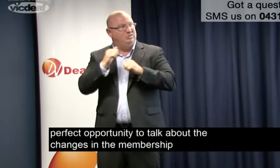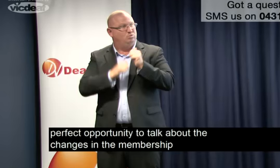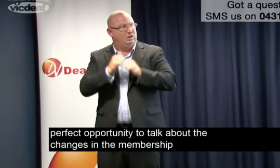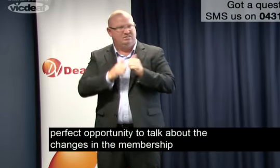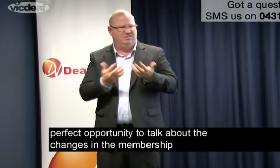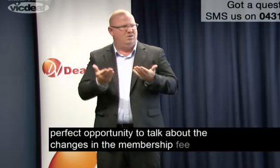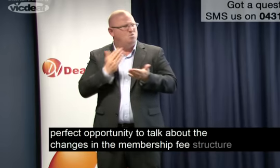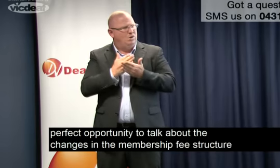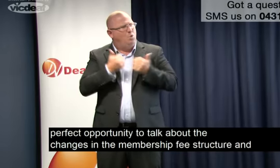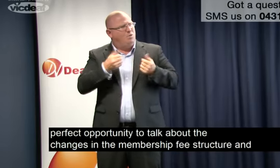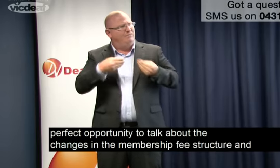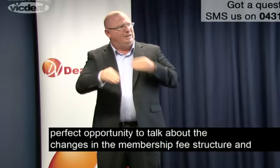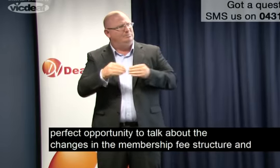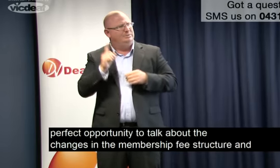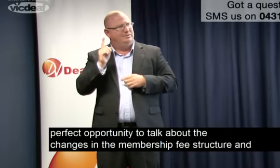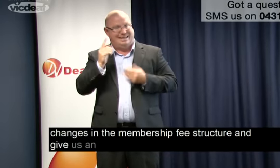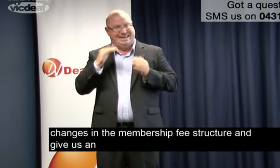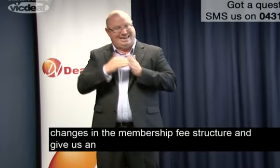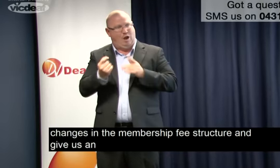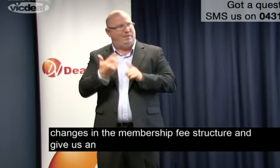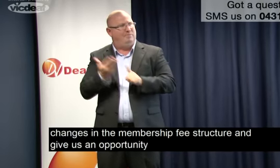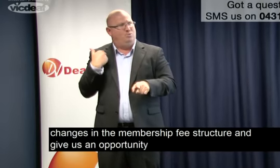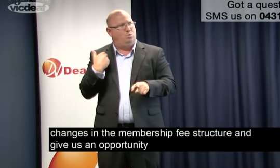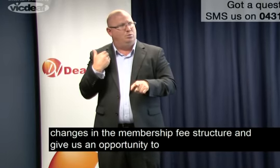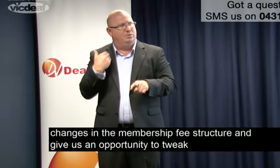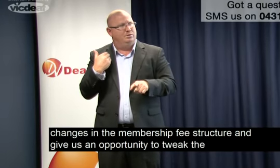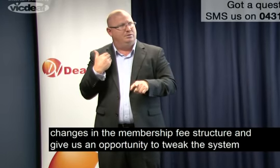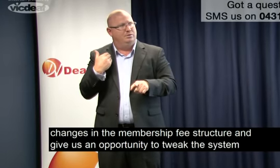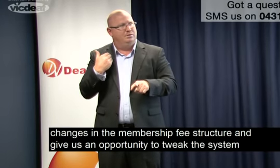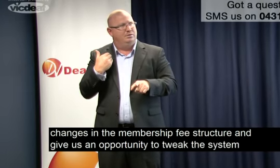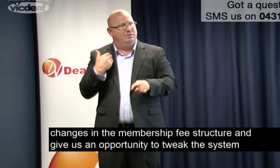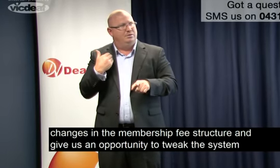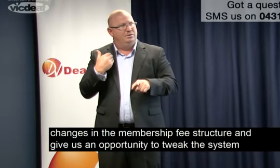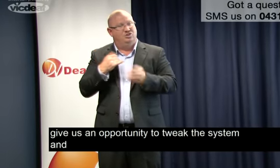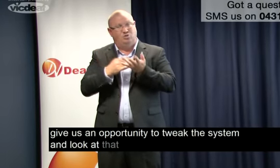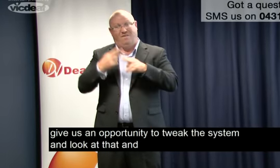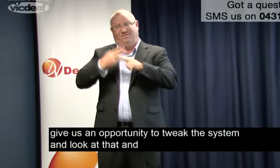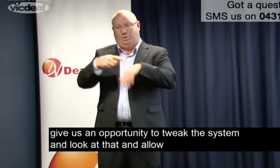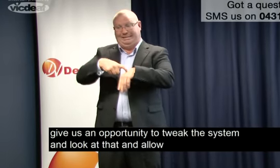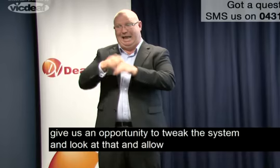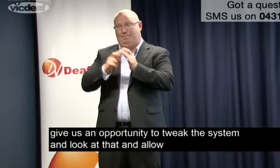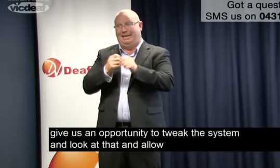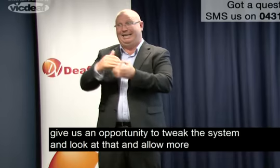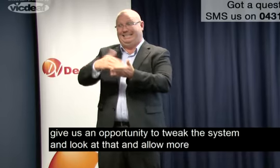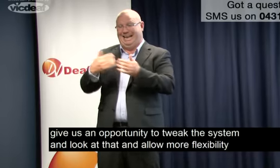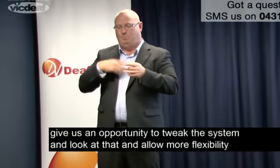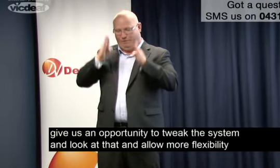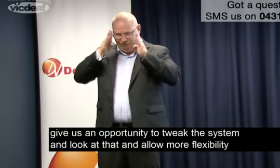system and look at that and allow more flexibility than we have in the past. So for the time